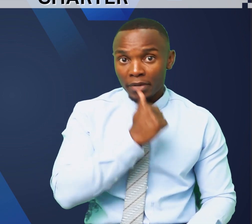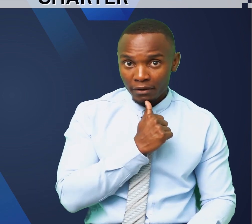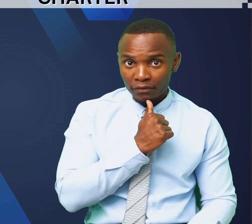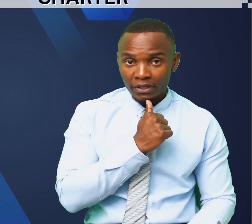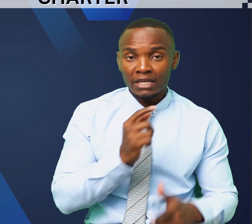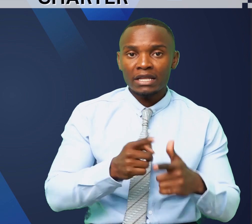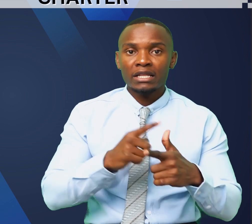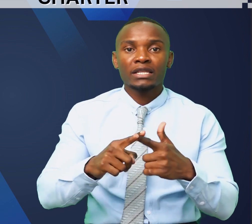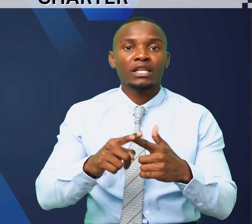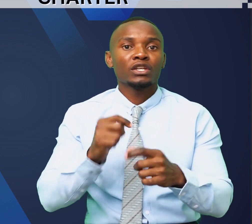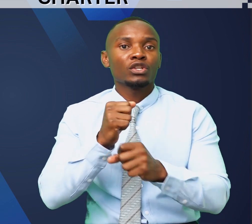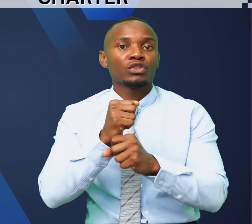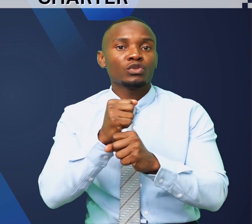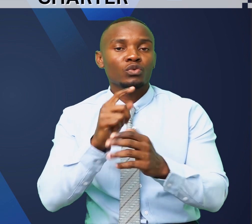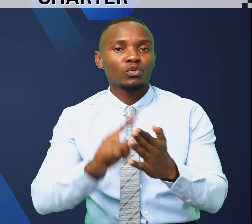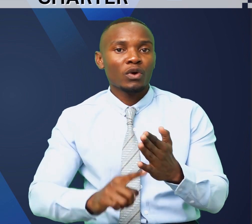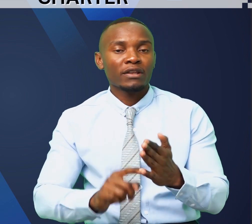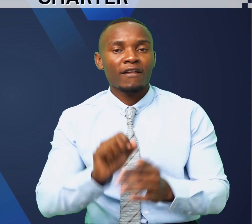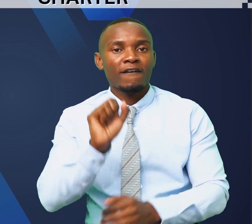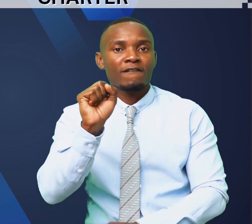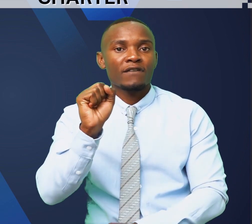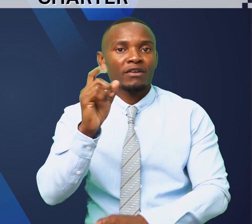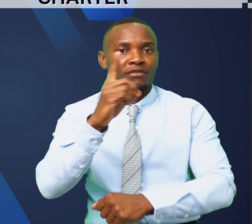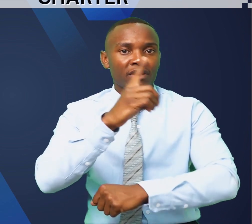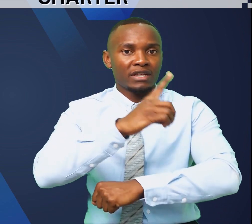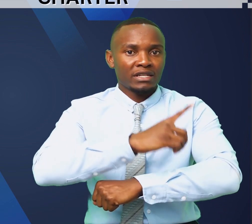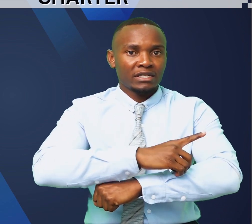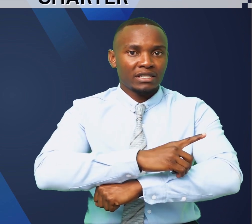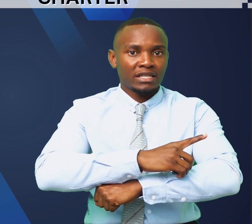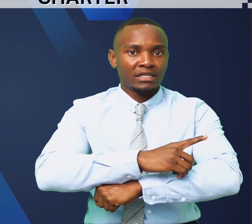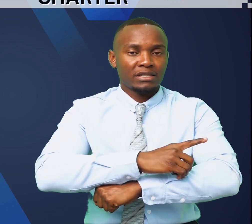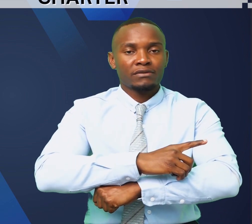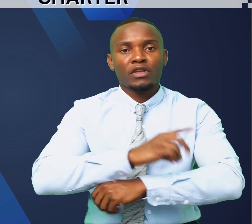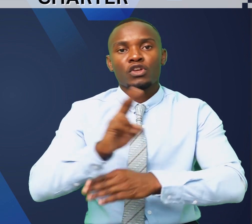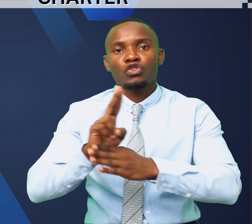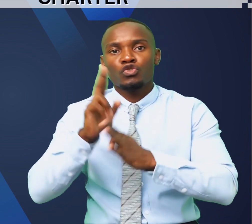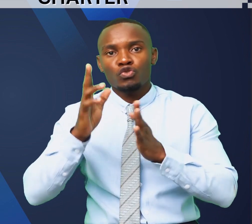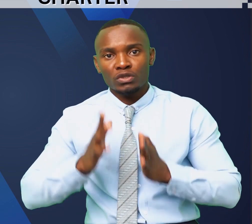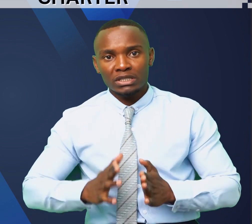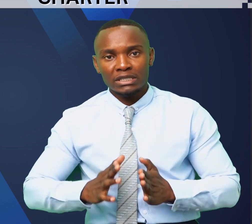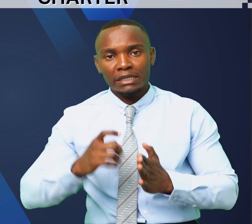5 days. User charges nil.